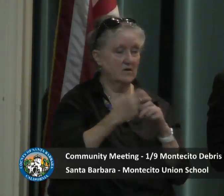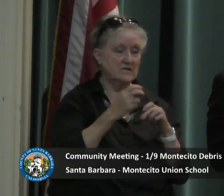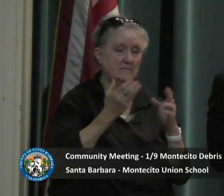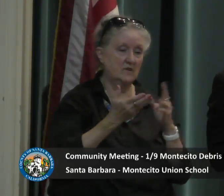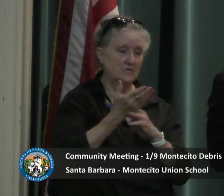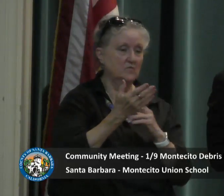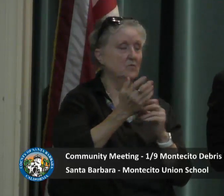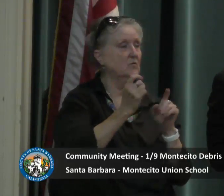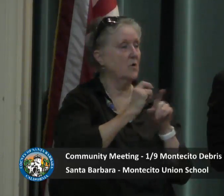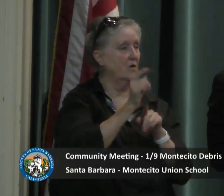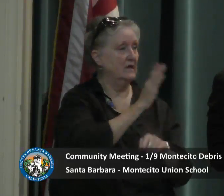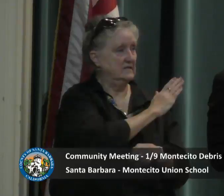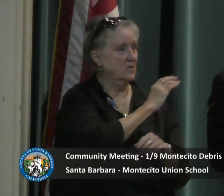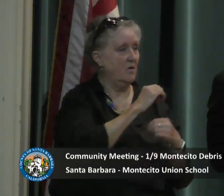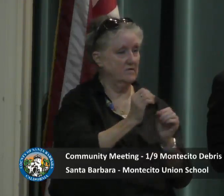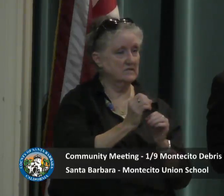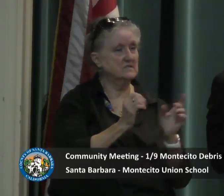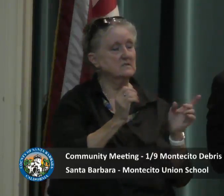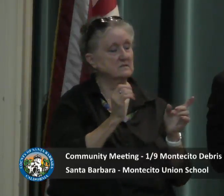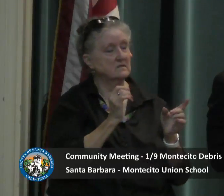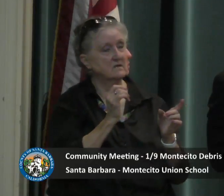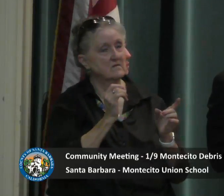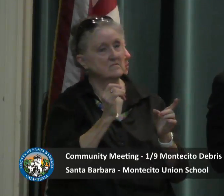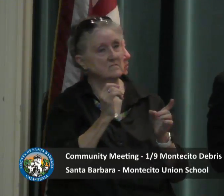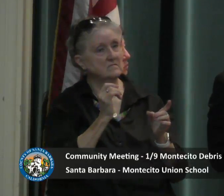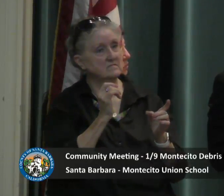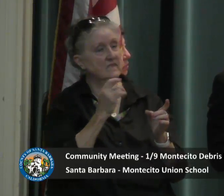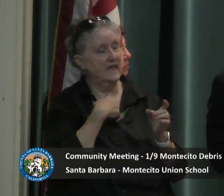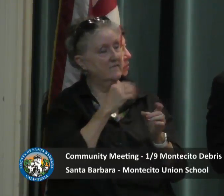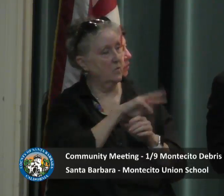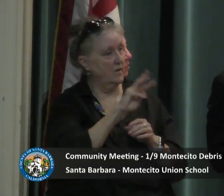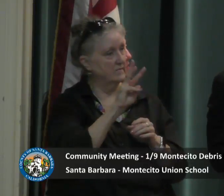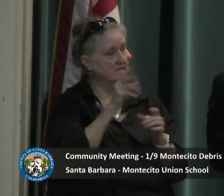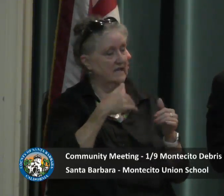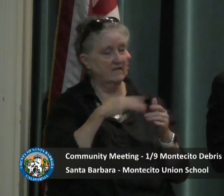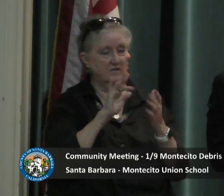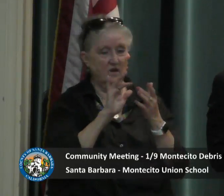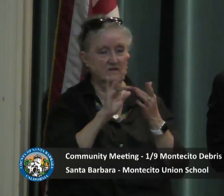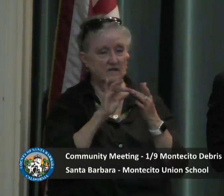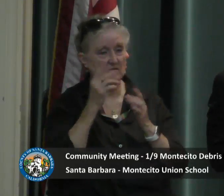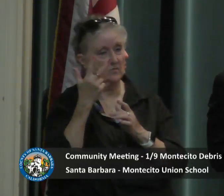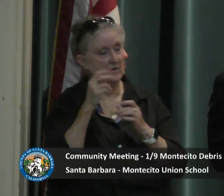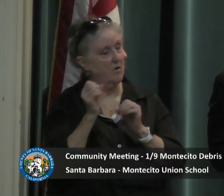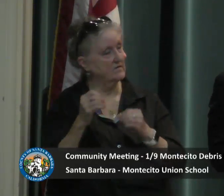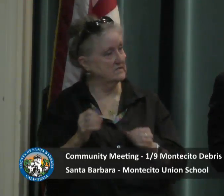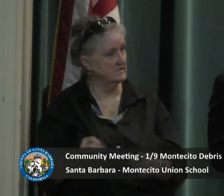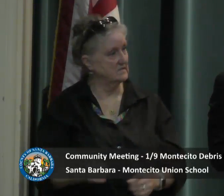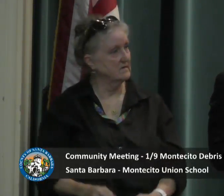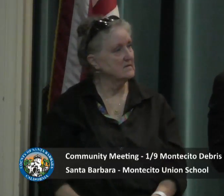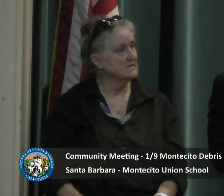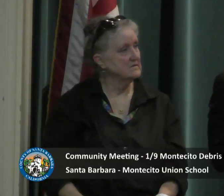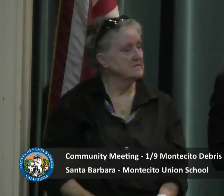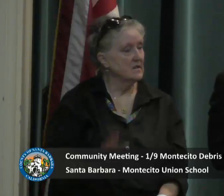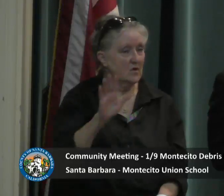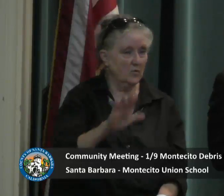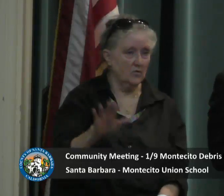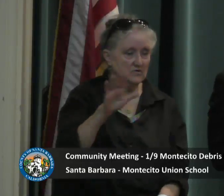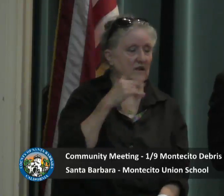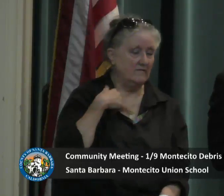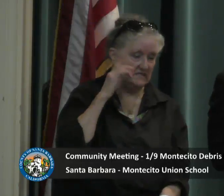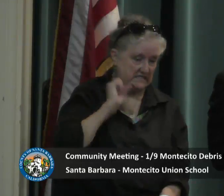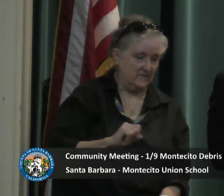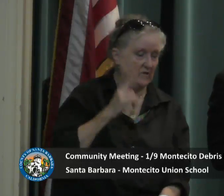them, call our office. But they have a website, they have contact, they have 3 offices regionally. They have a Southern